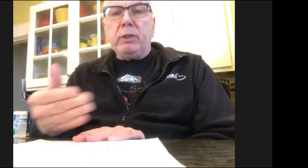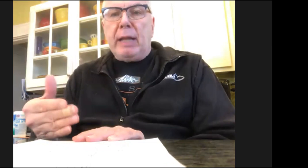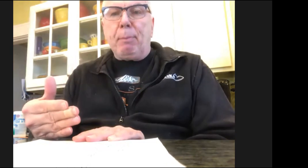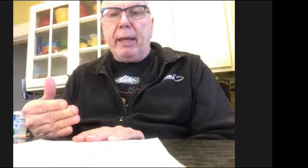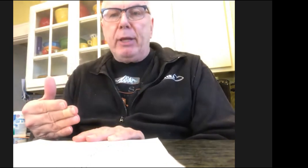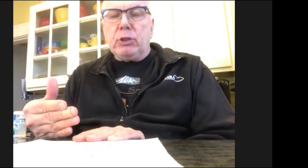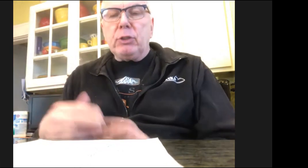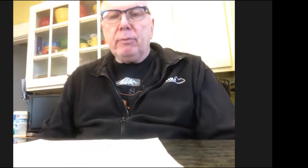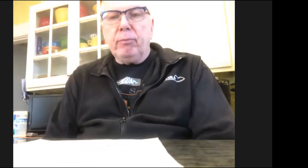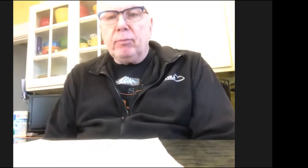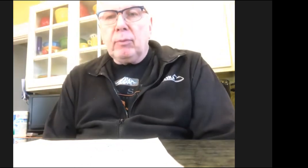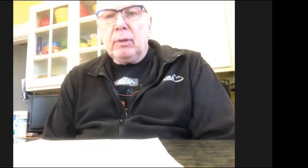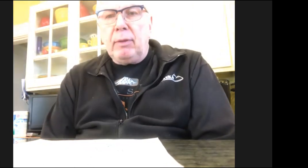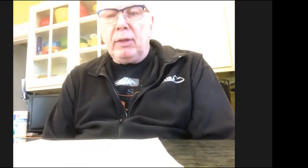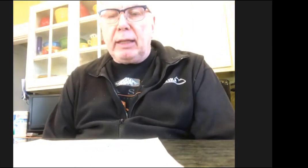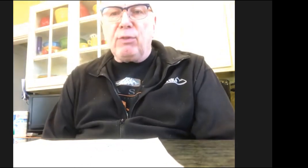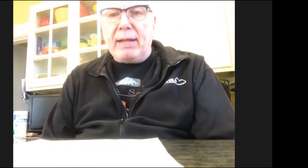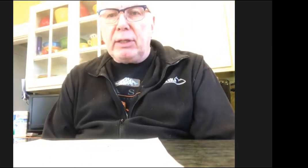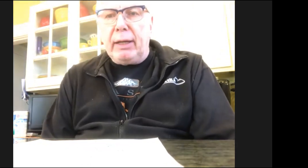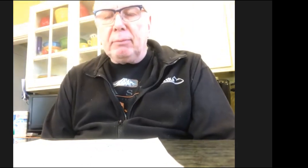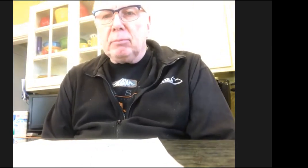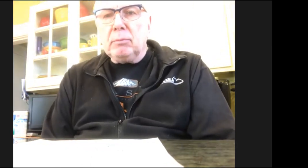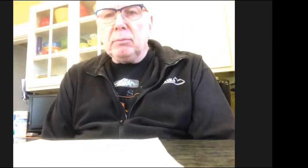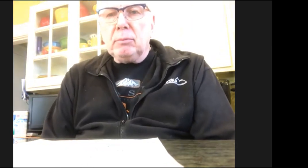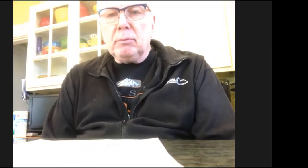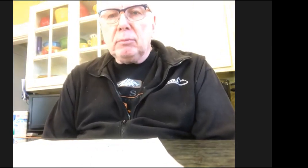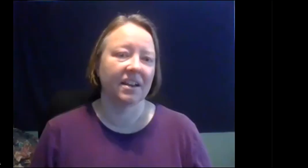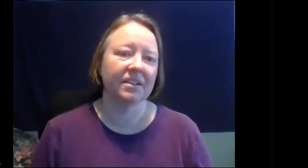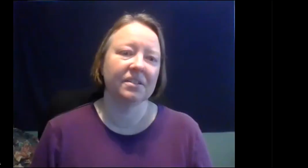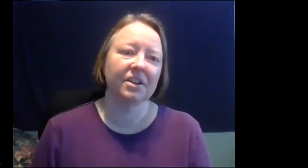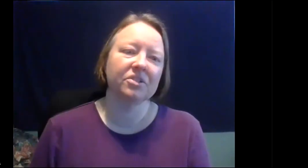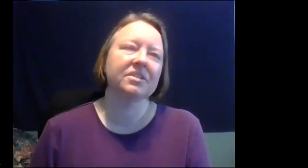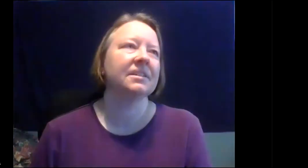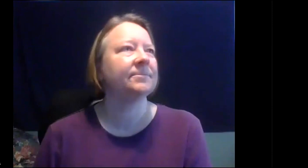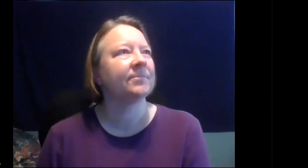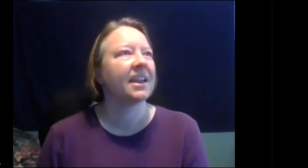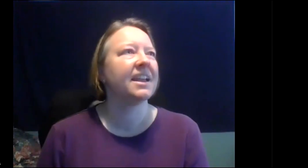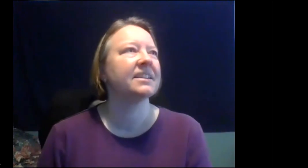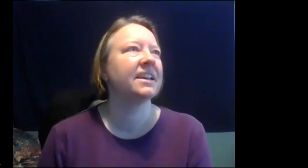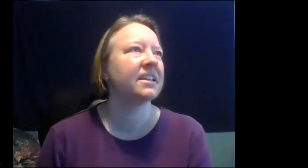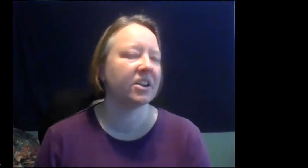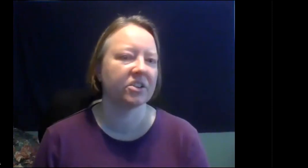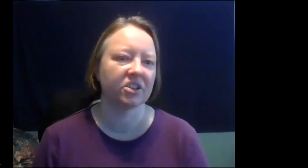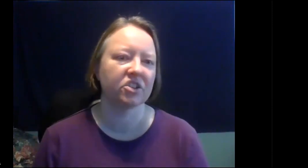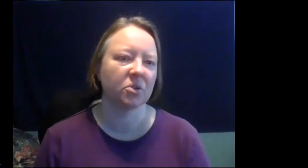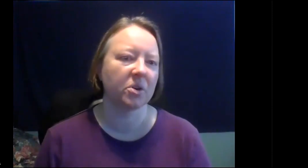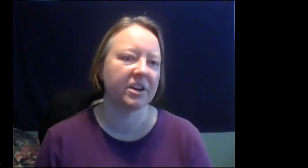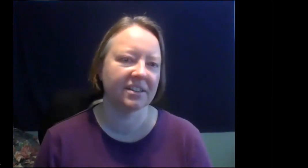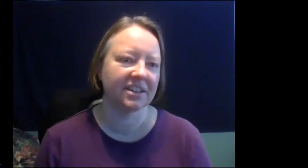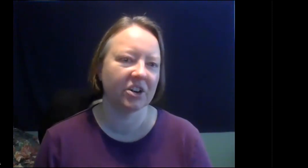recent applications? I think that's fascinating. yeah, I can't say that there is a story